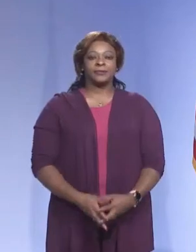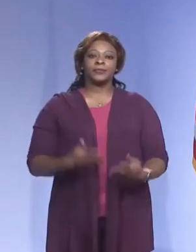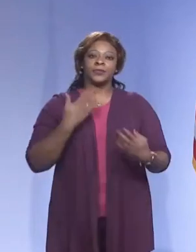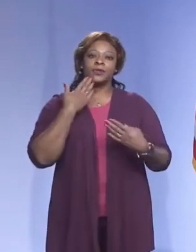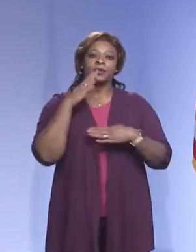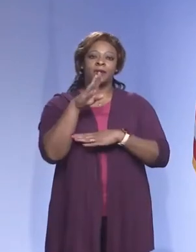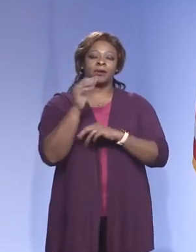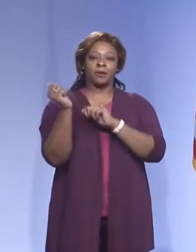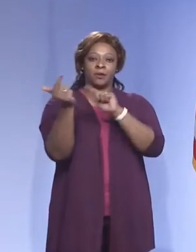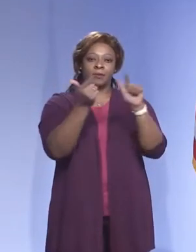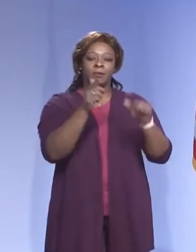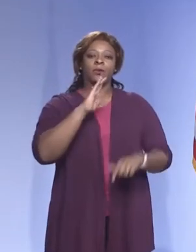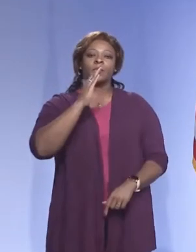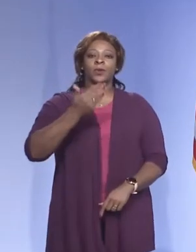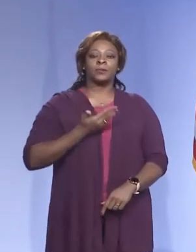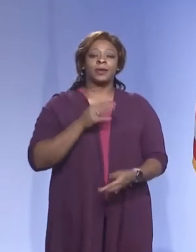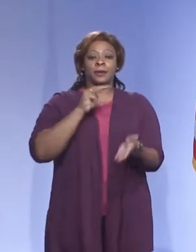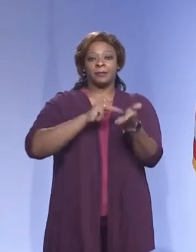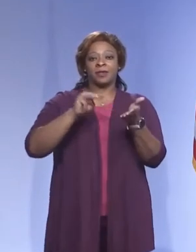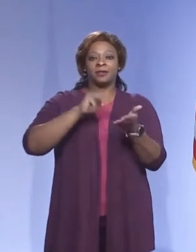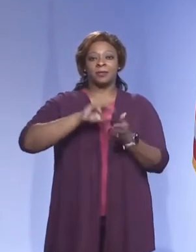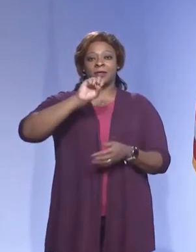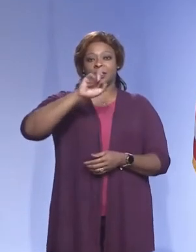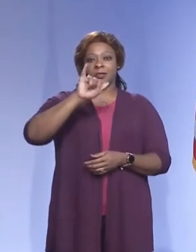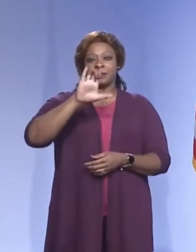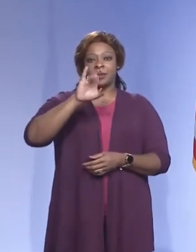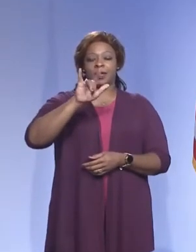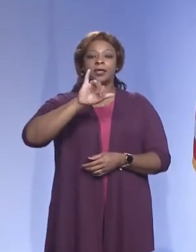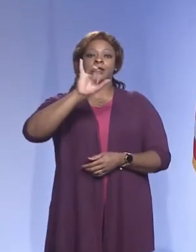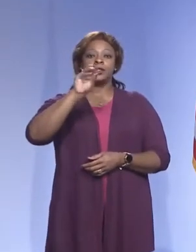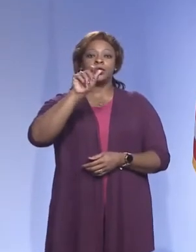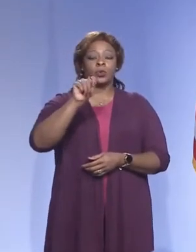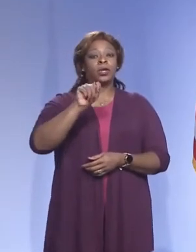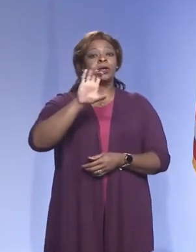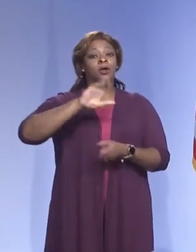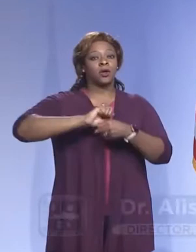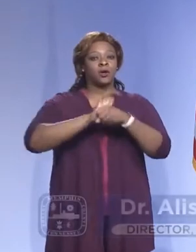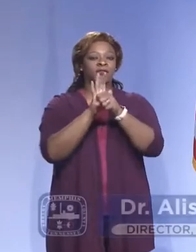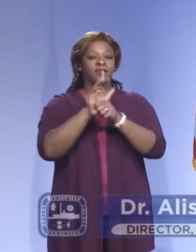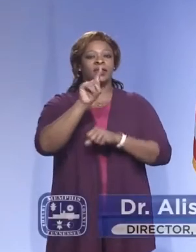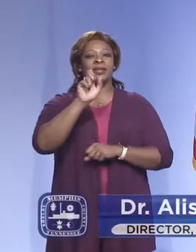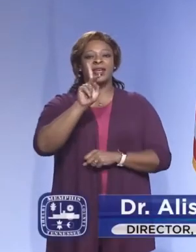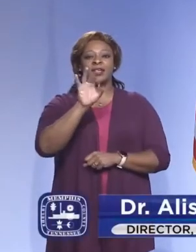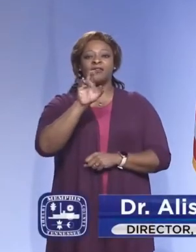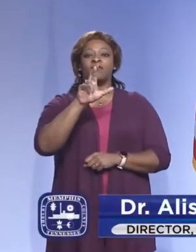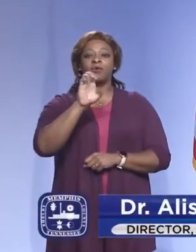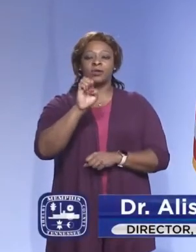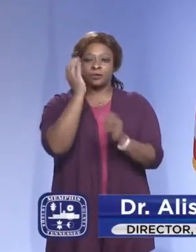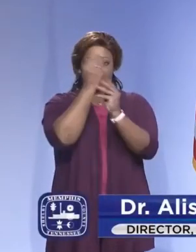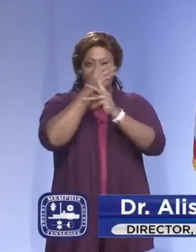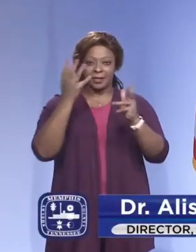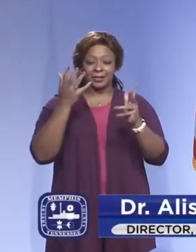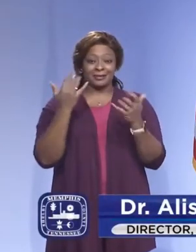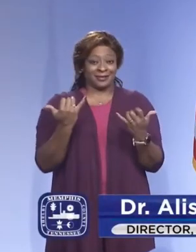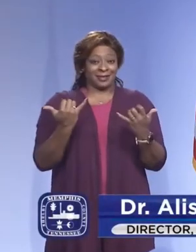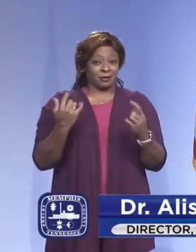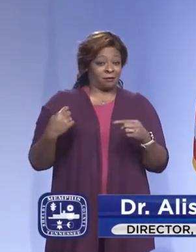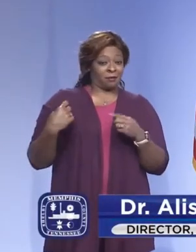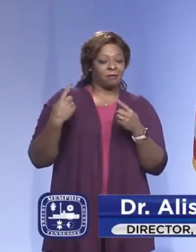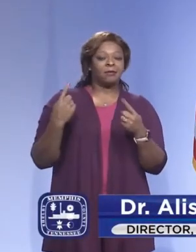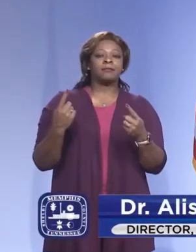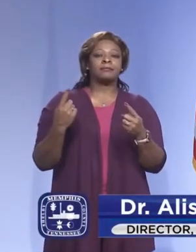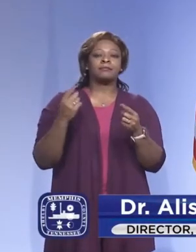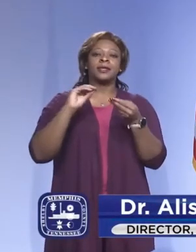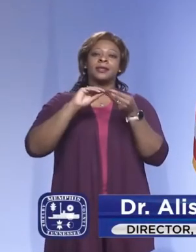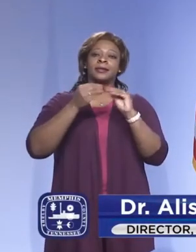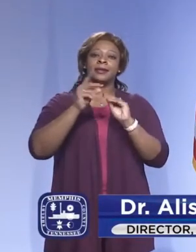Good afternoon, everyone, and welcome to the Memphis and Shelby County Joint COVID Task Force update. Today, as always, I'll give some